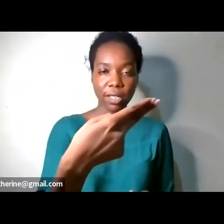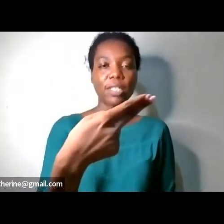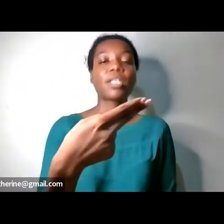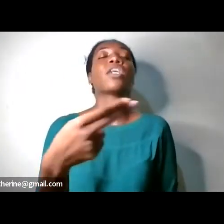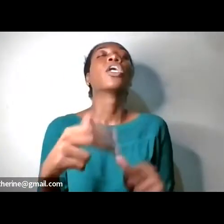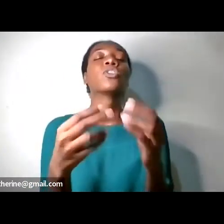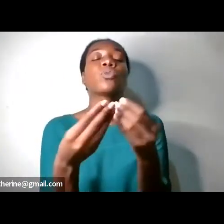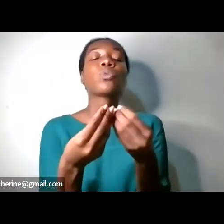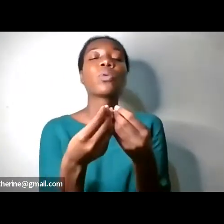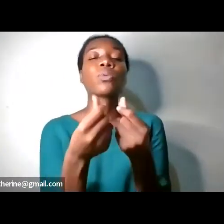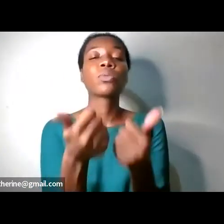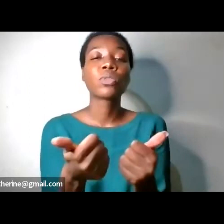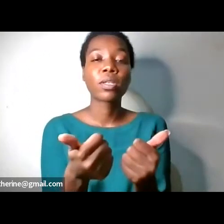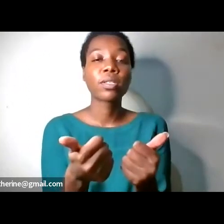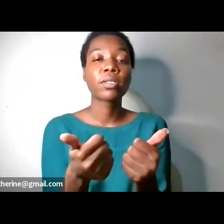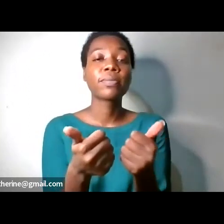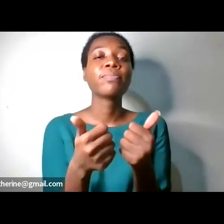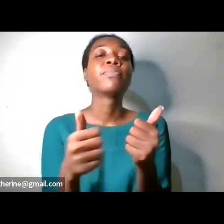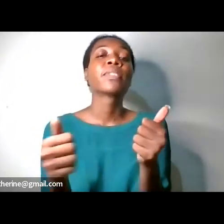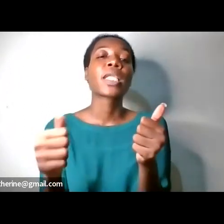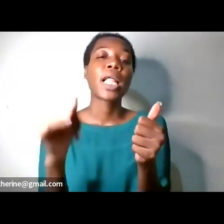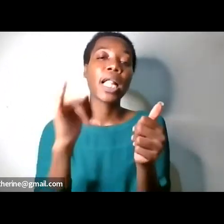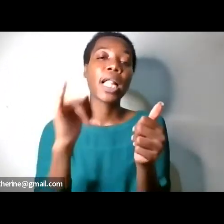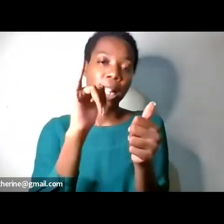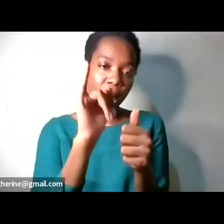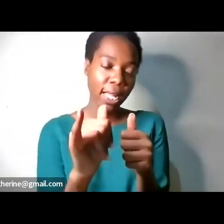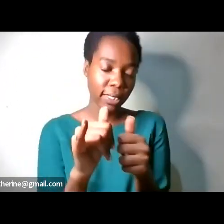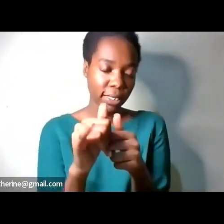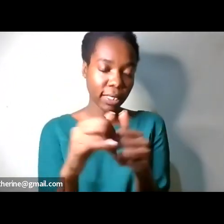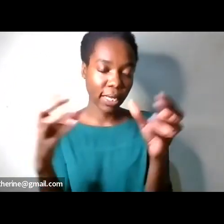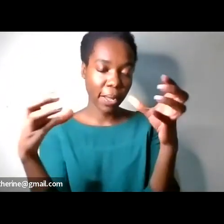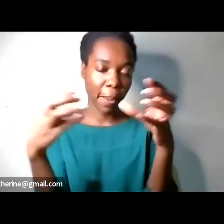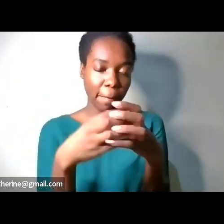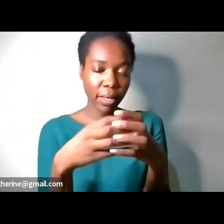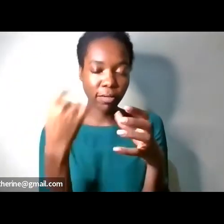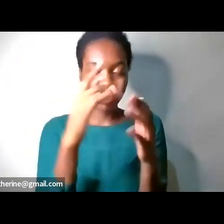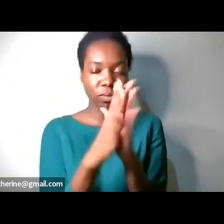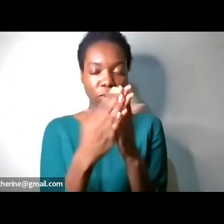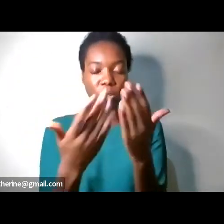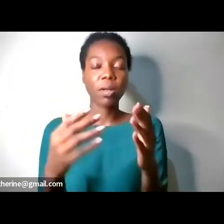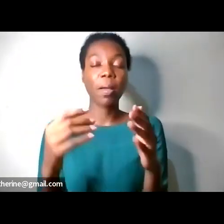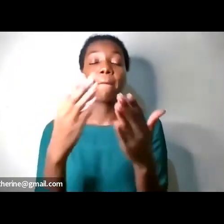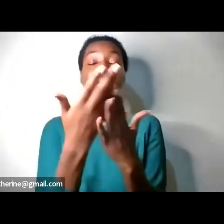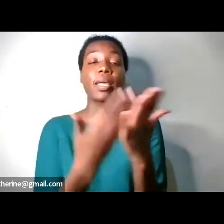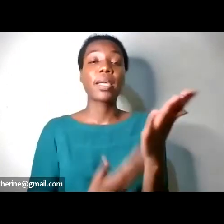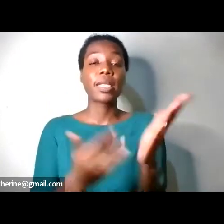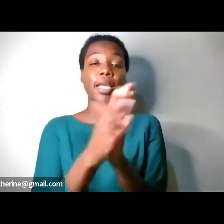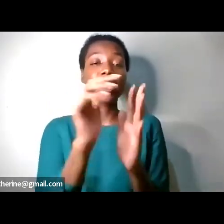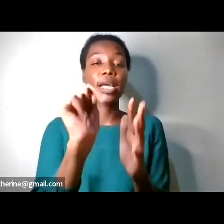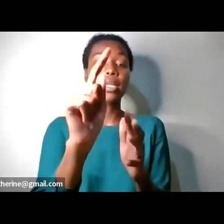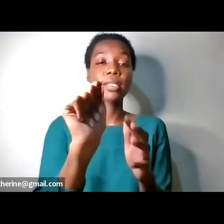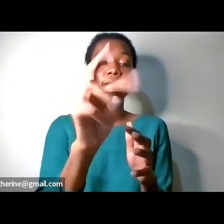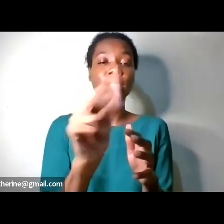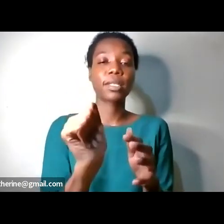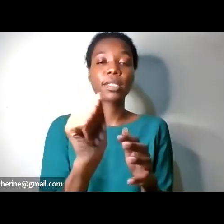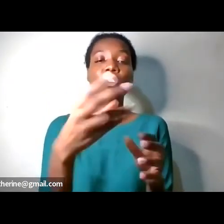ATARAH. Atara Solutions. That's our company Facebook page. We are also called Atara Solutions on Instagram. Please like